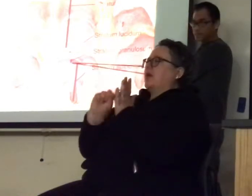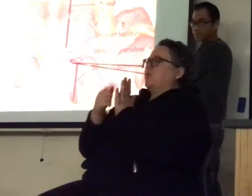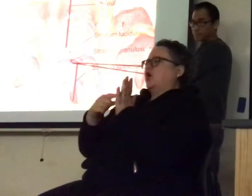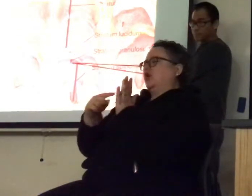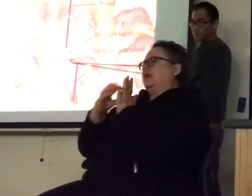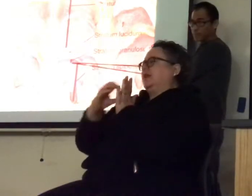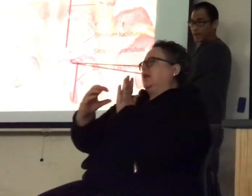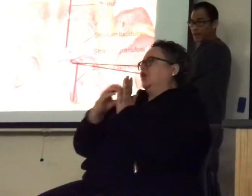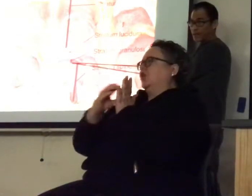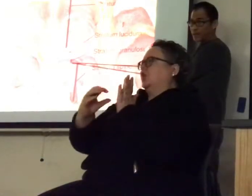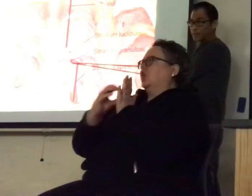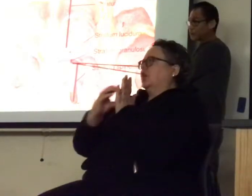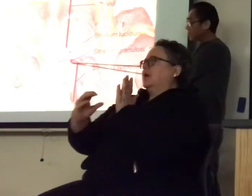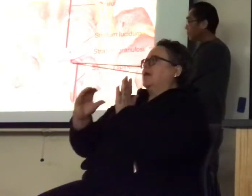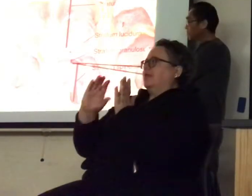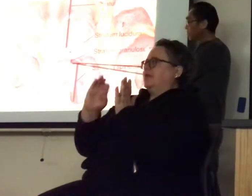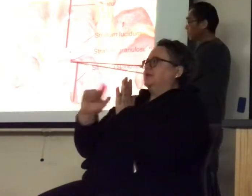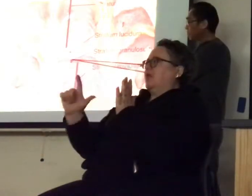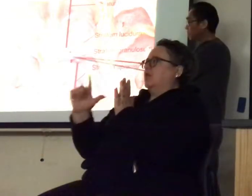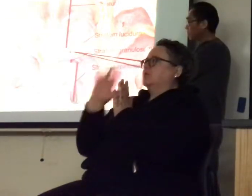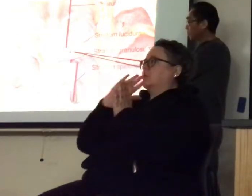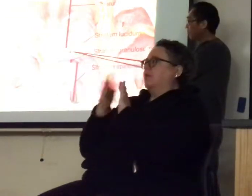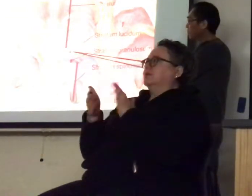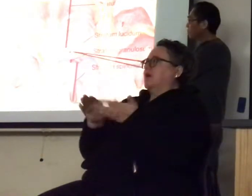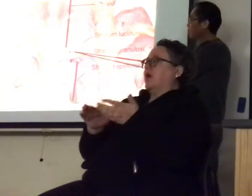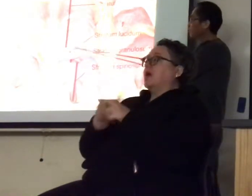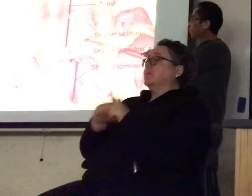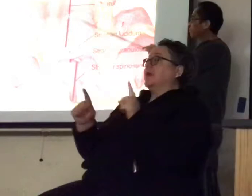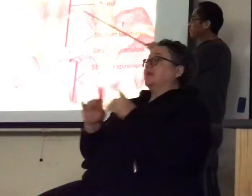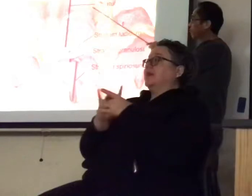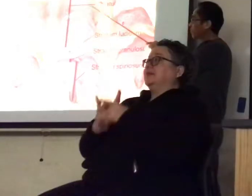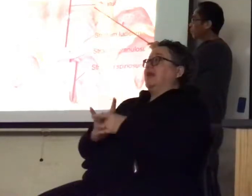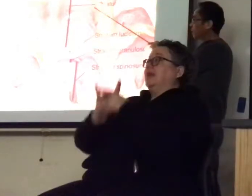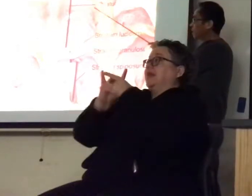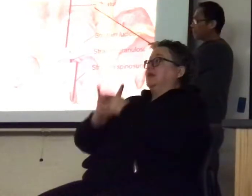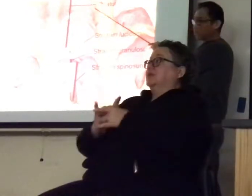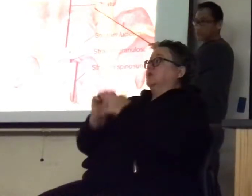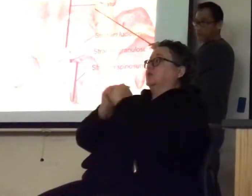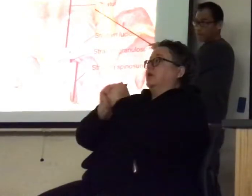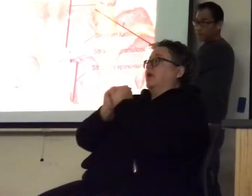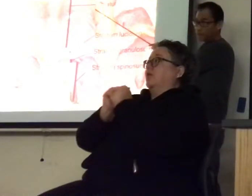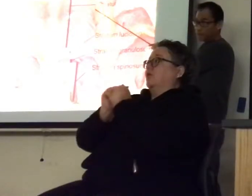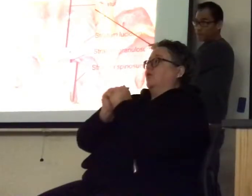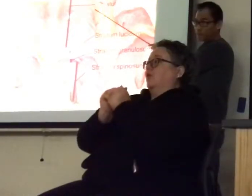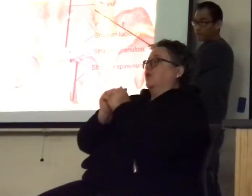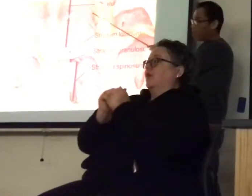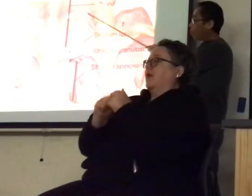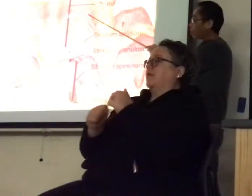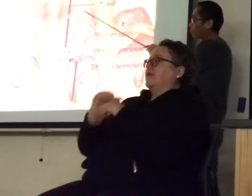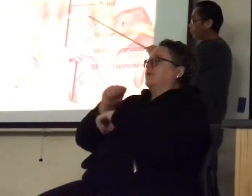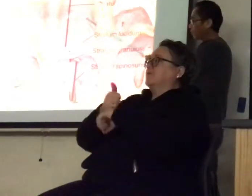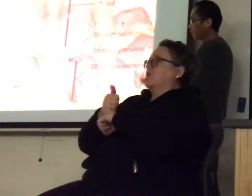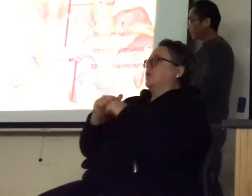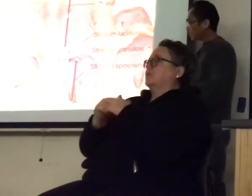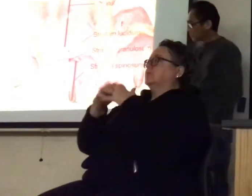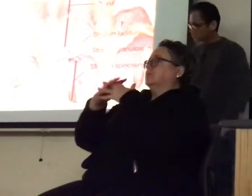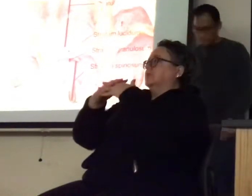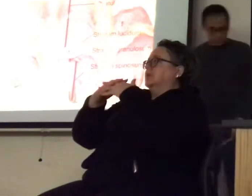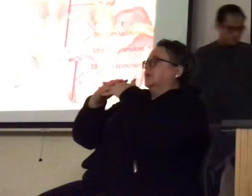die. And but the cells stay linked together, and it forms the stratum corneum at the top for